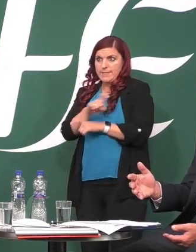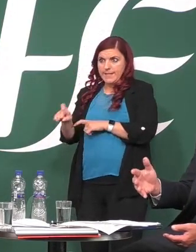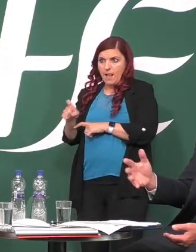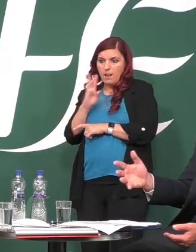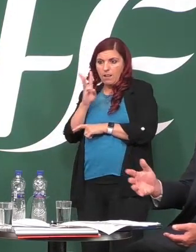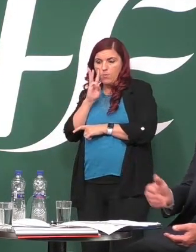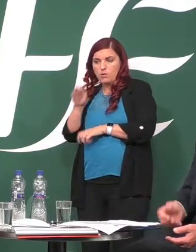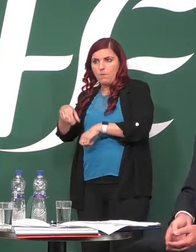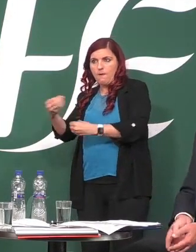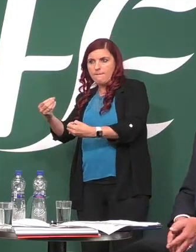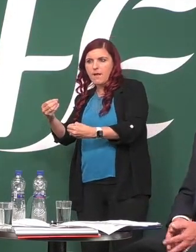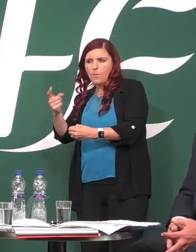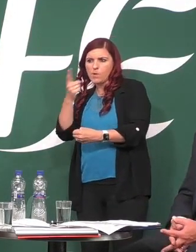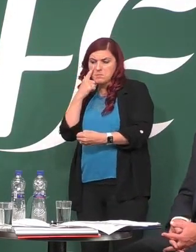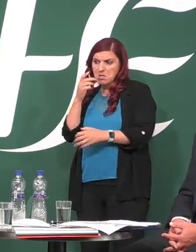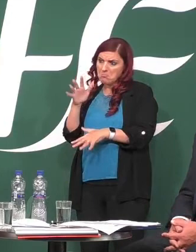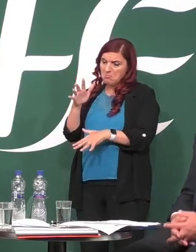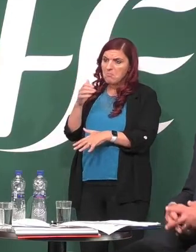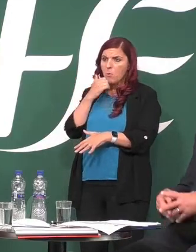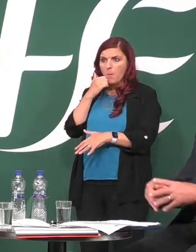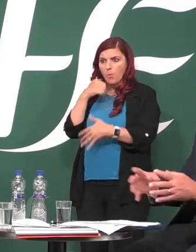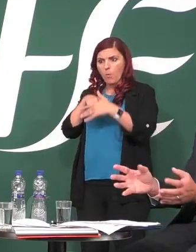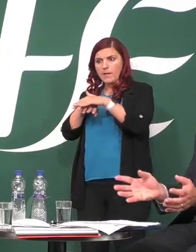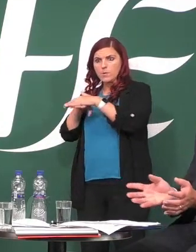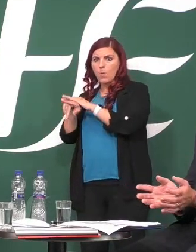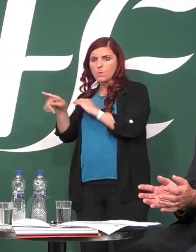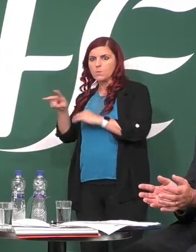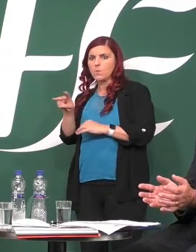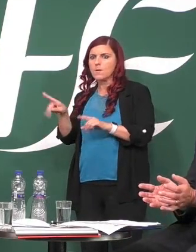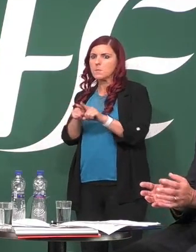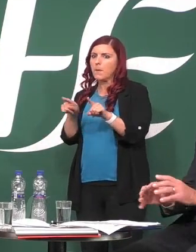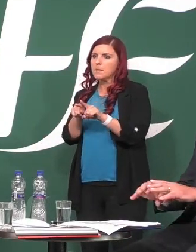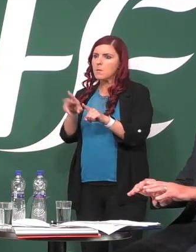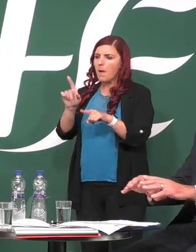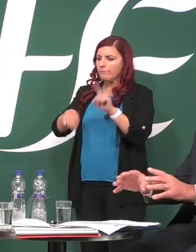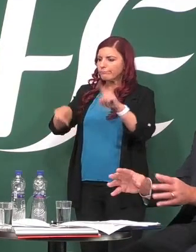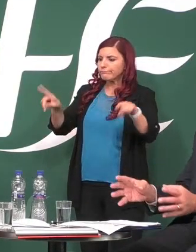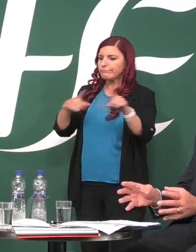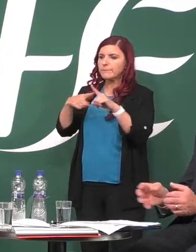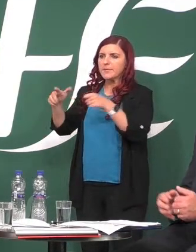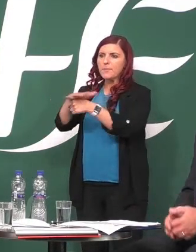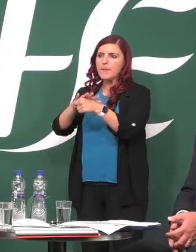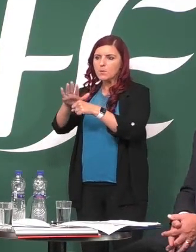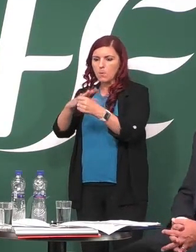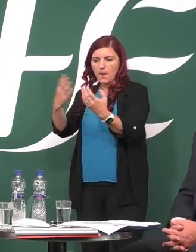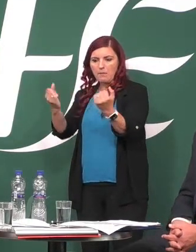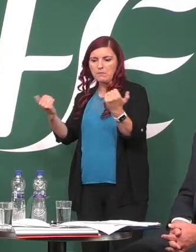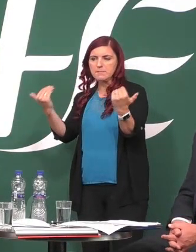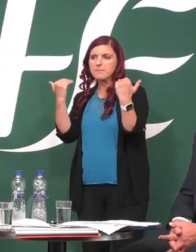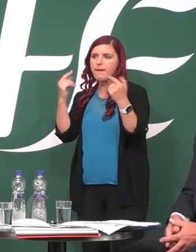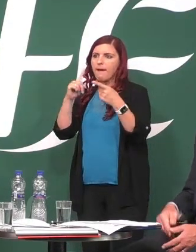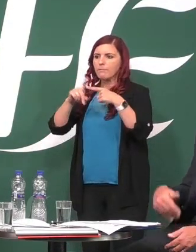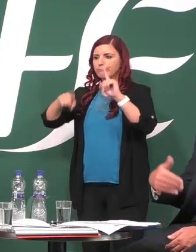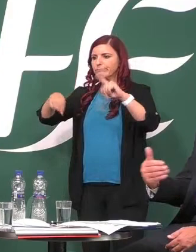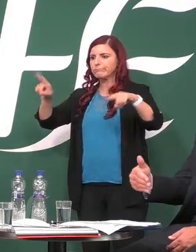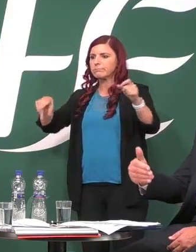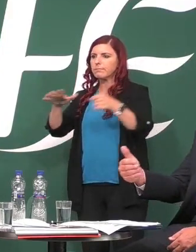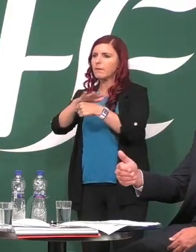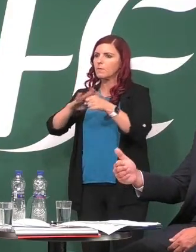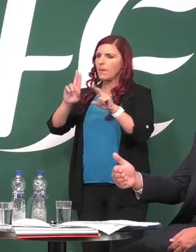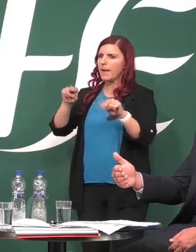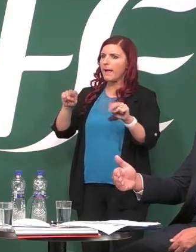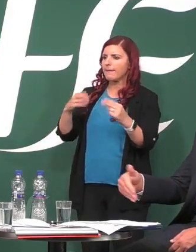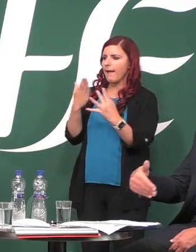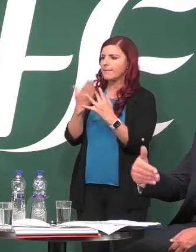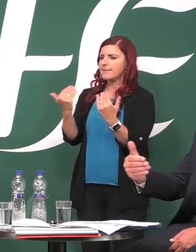vaccine as well. And we're seeing reasonable numbers coming through those. So there's a range of areas where people can get information and a range of areas where people can get access. So, we